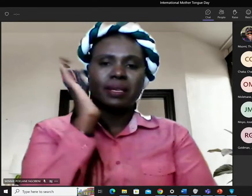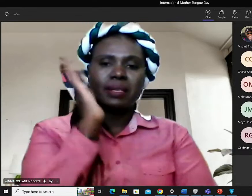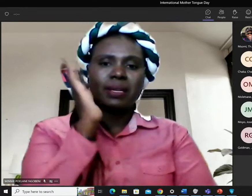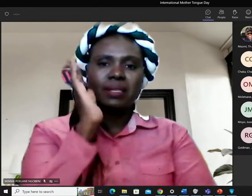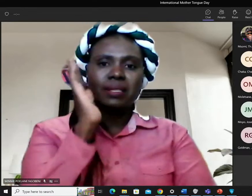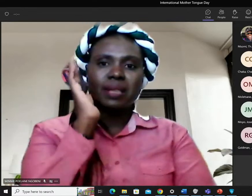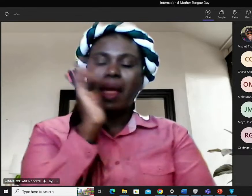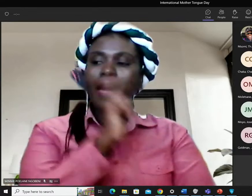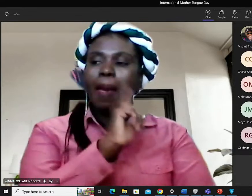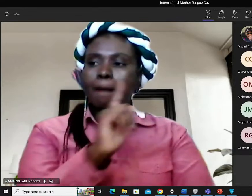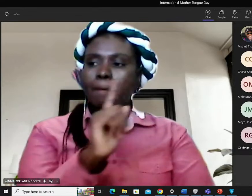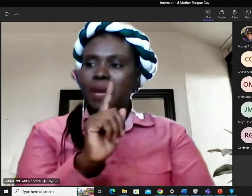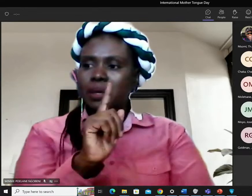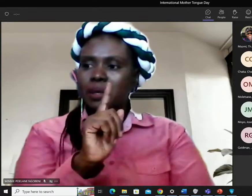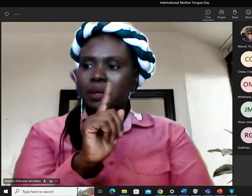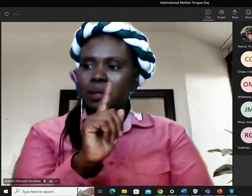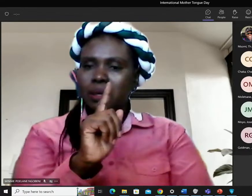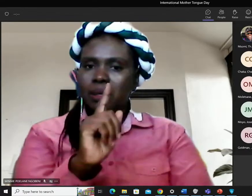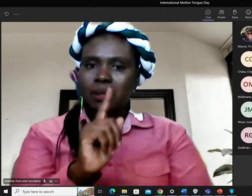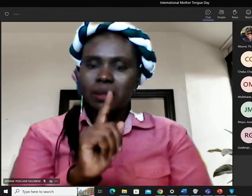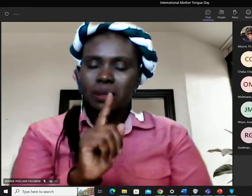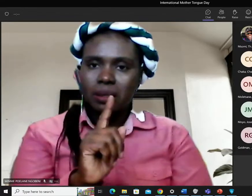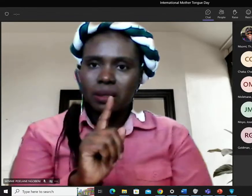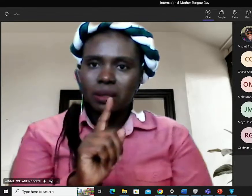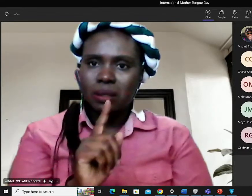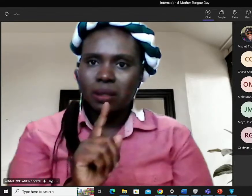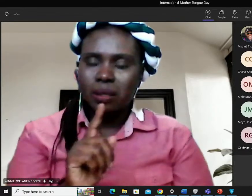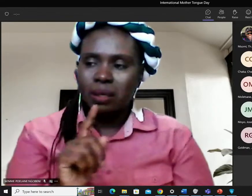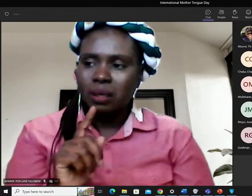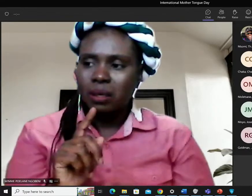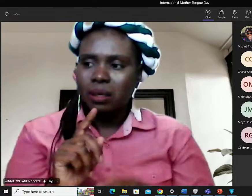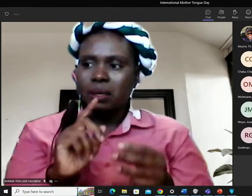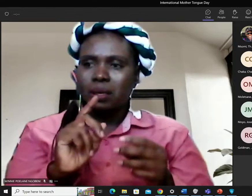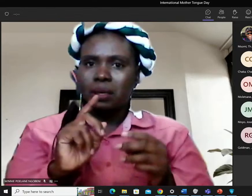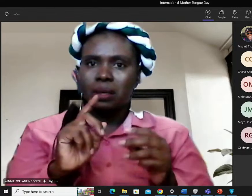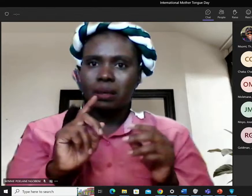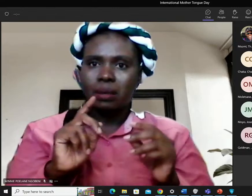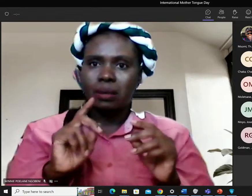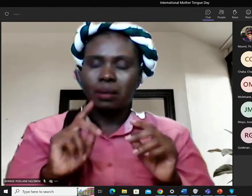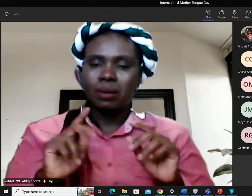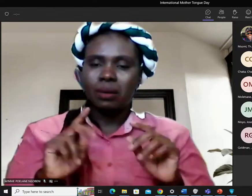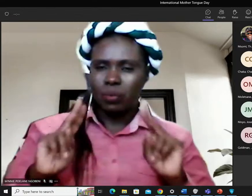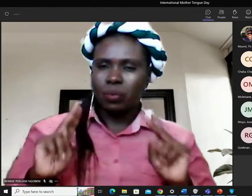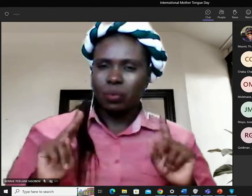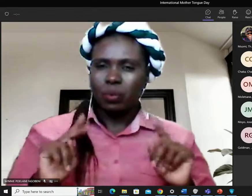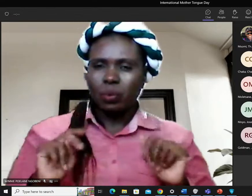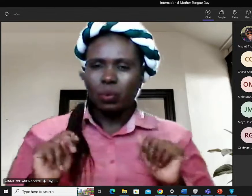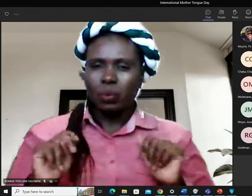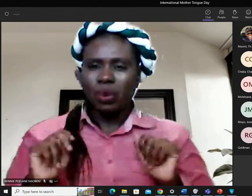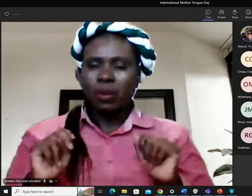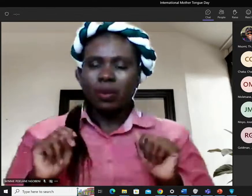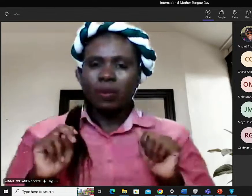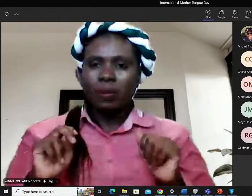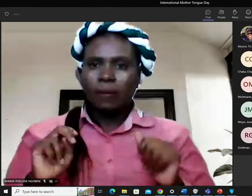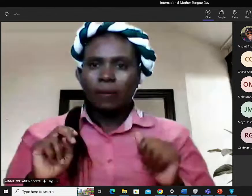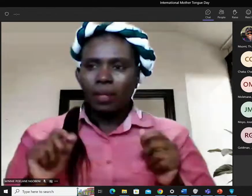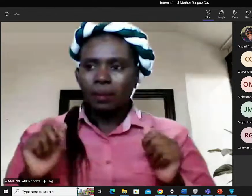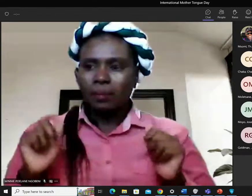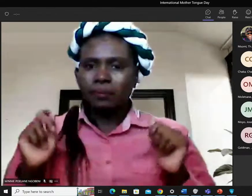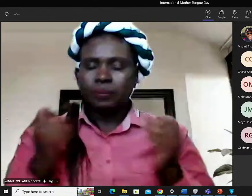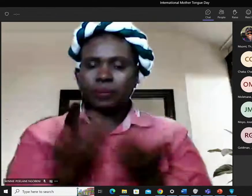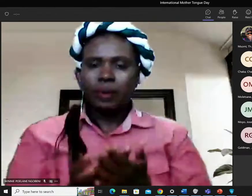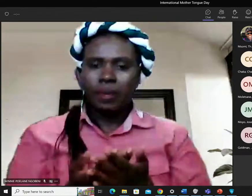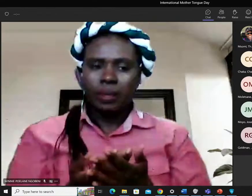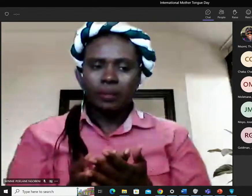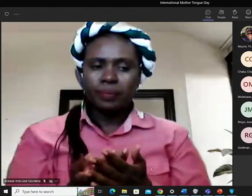can actually just look at it in a nutshell, it's basically changing perception, responding to challenges. Students are repeating